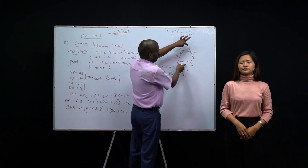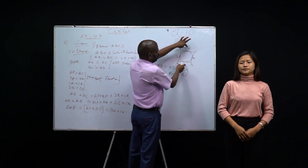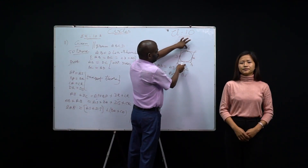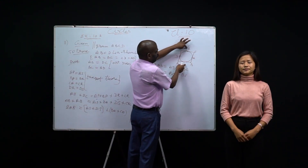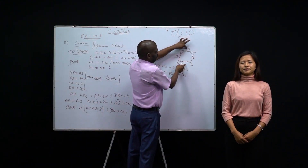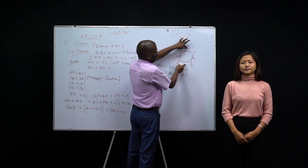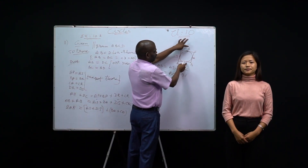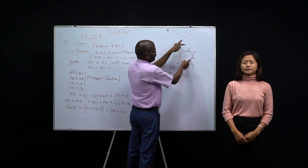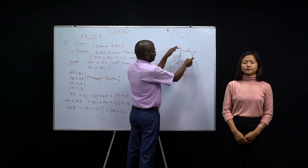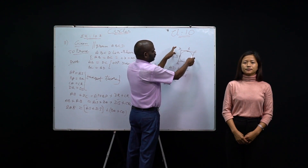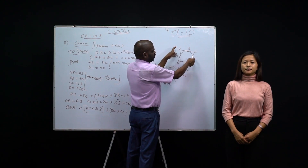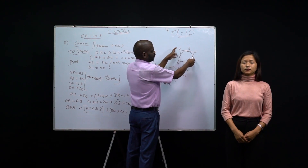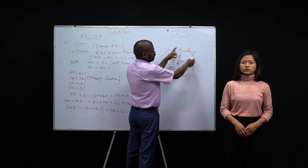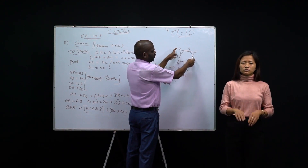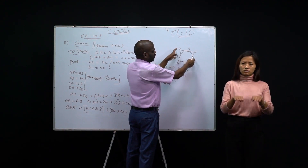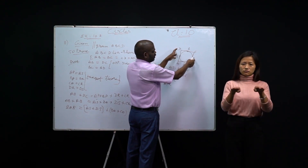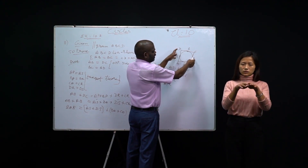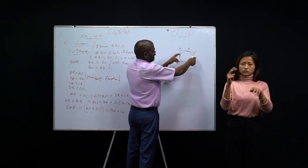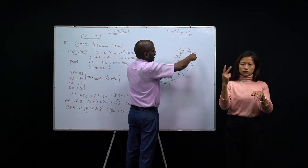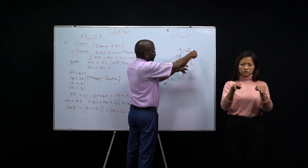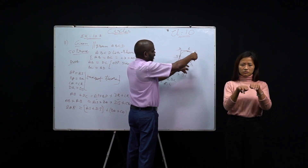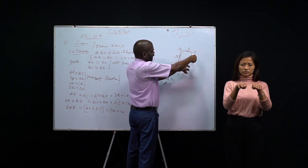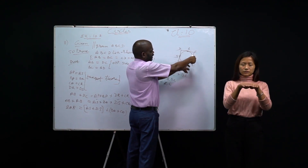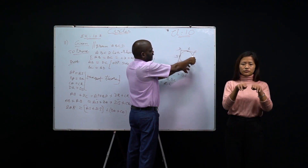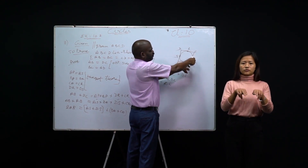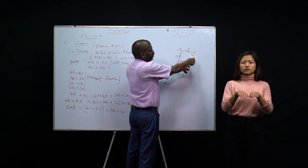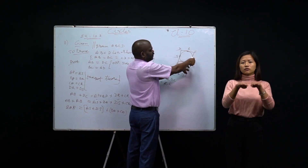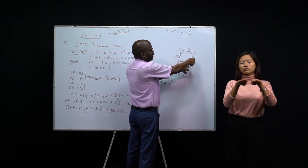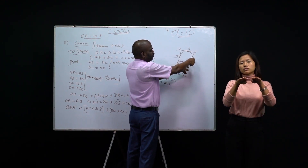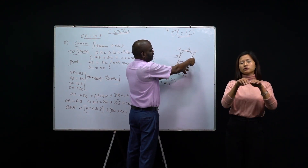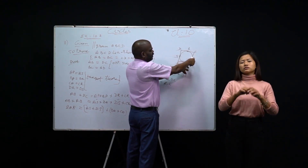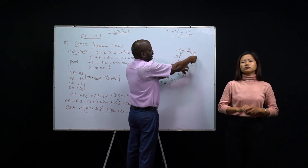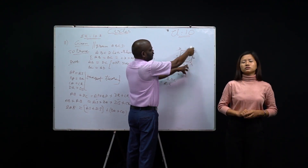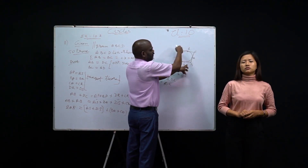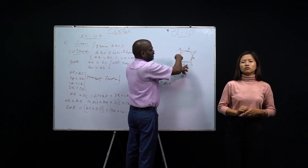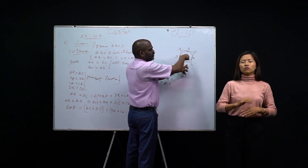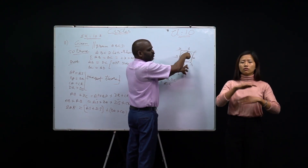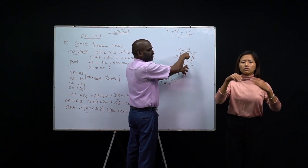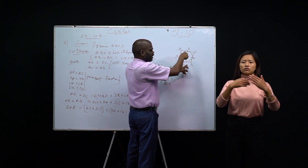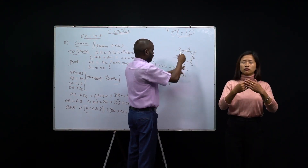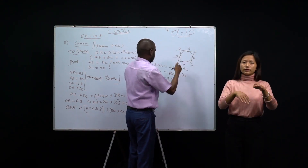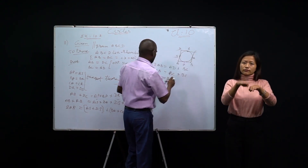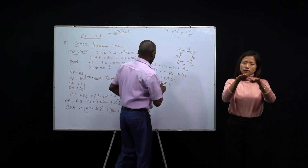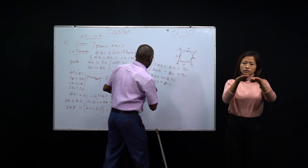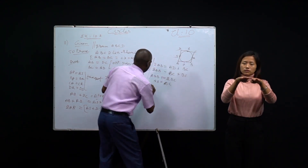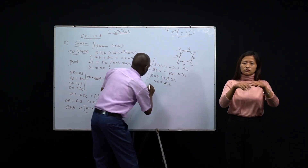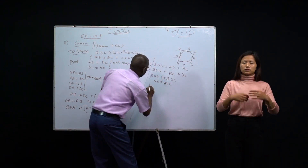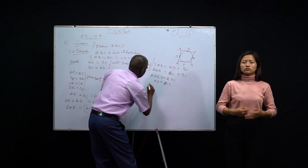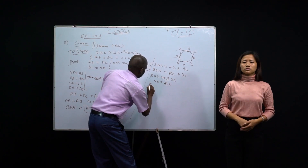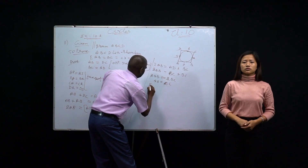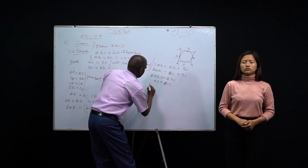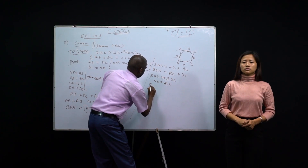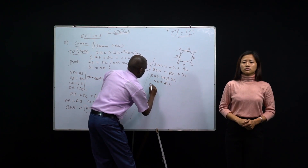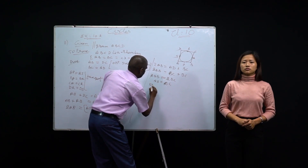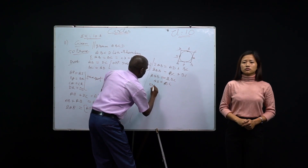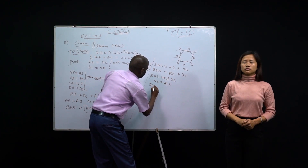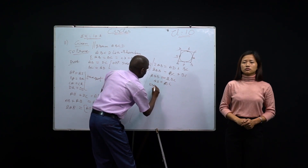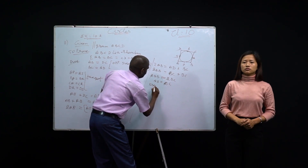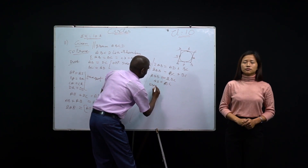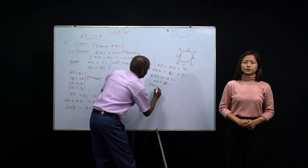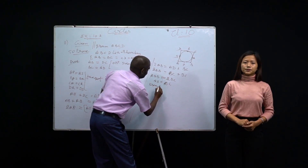these two are equal. These two are also equal. Now, again these two are also equal. That means everything is equal or not?